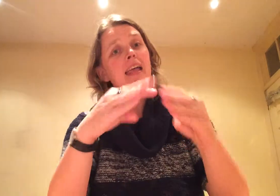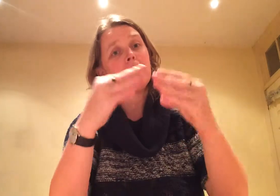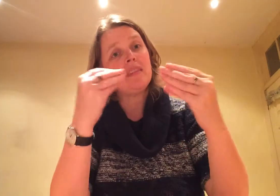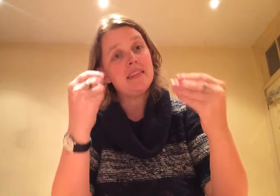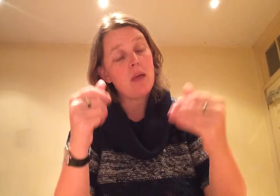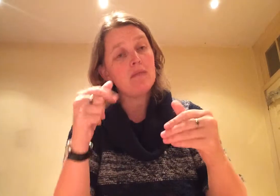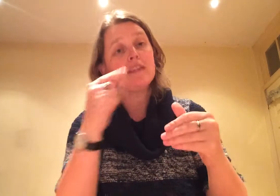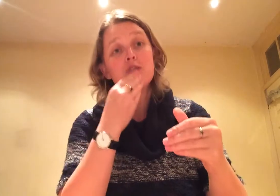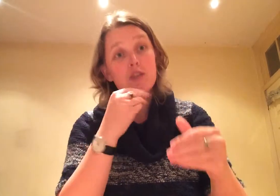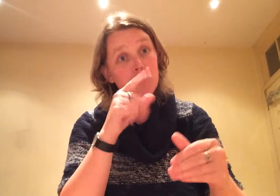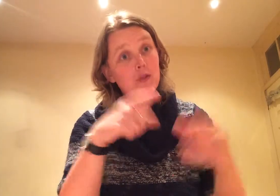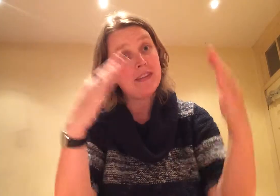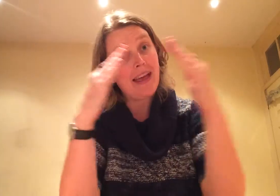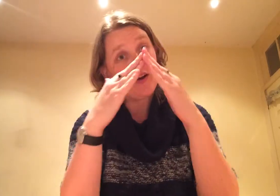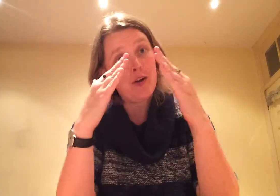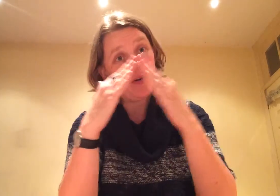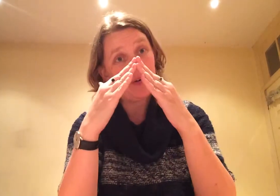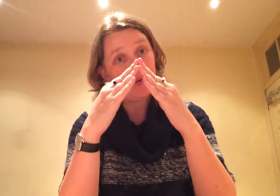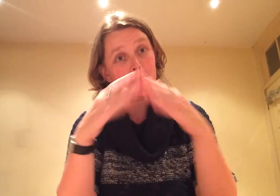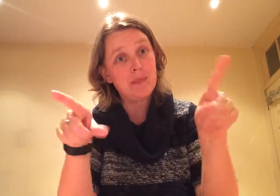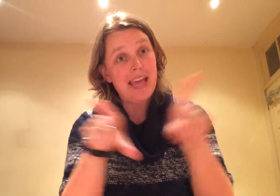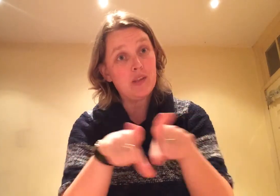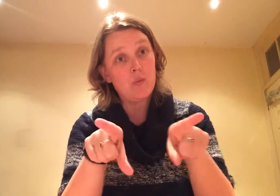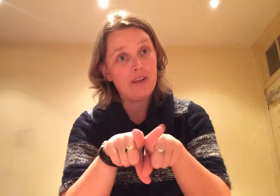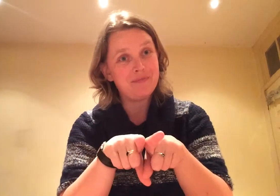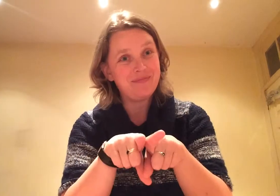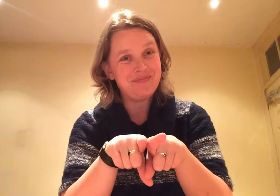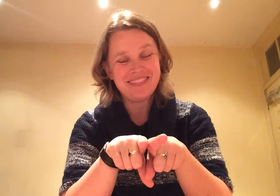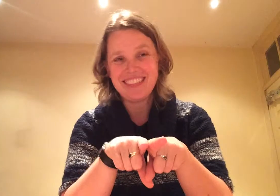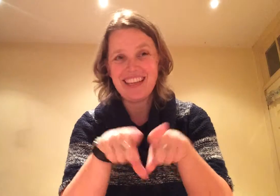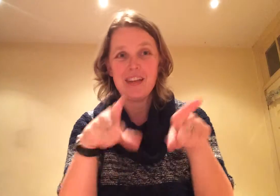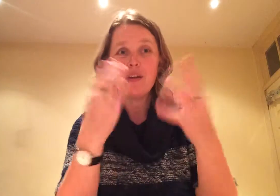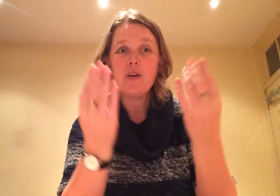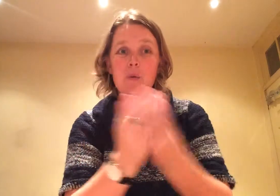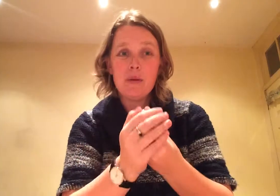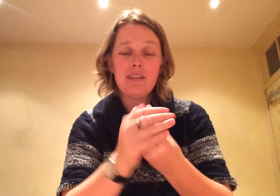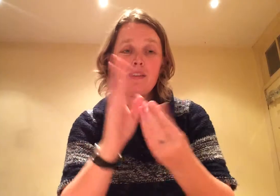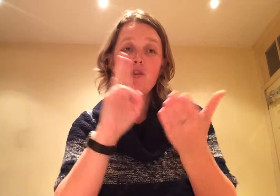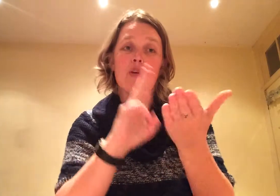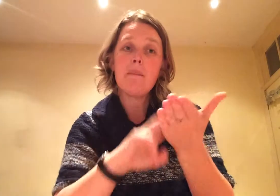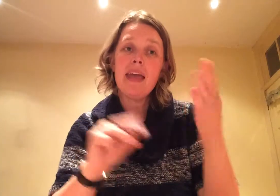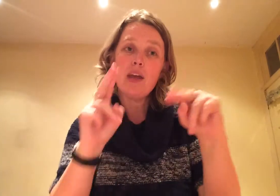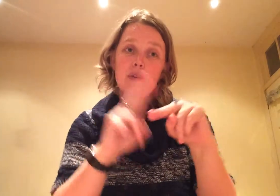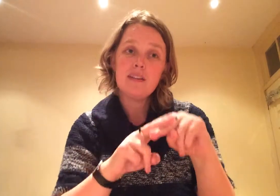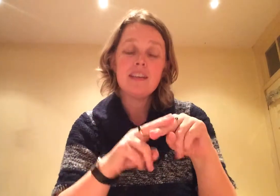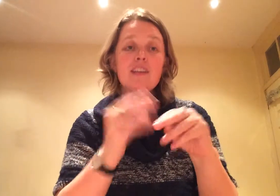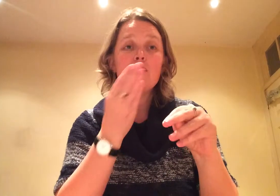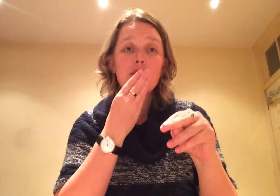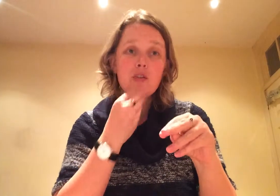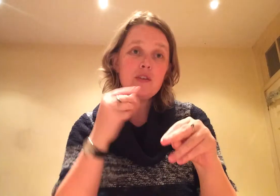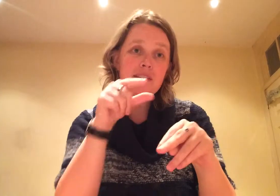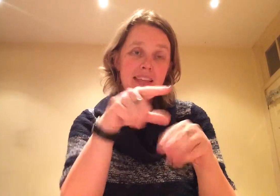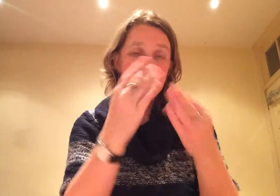And some of this you can use at home as well. Okay, if you're a parent, you can use these